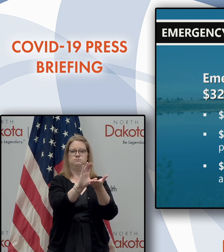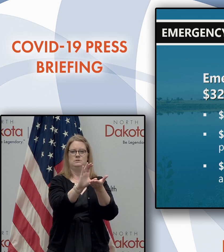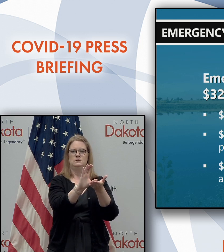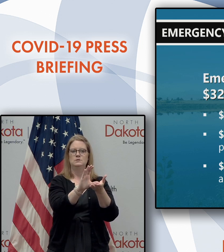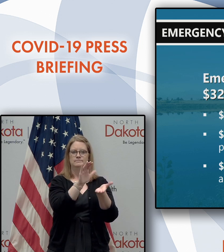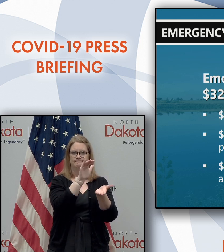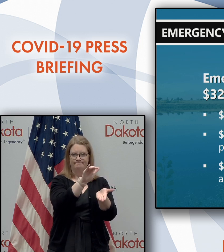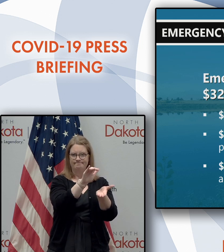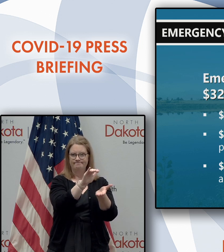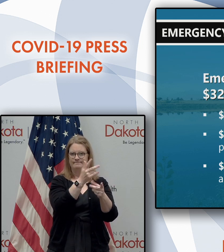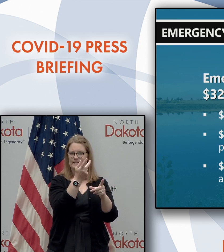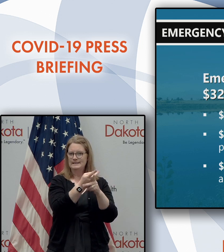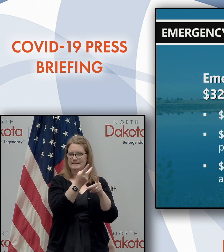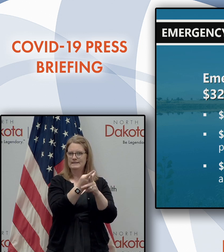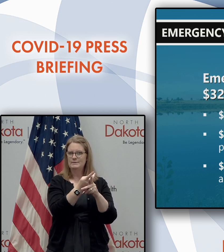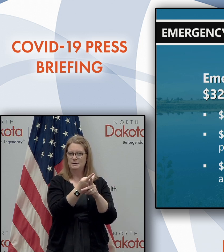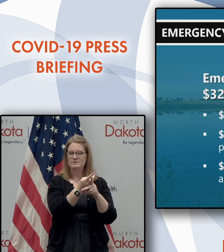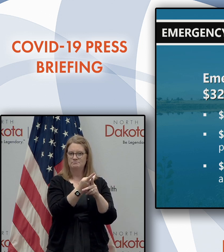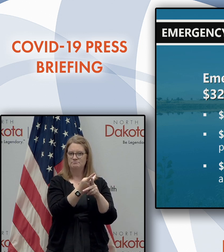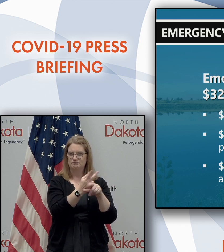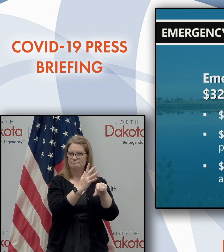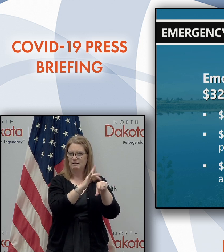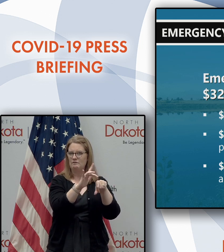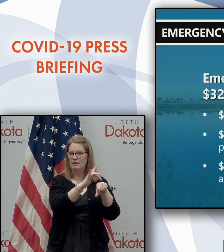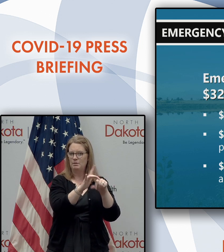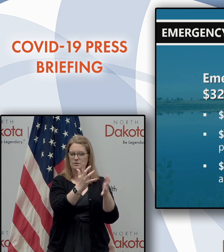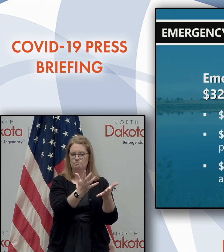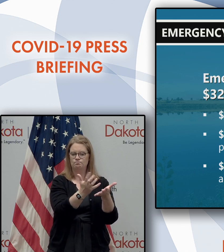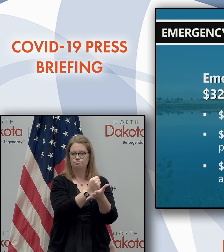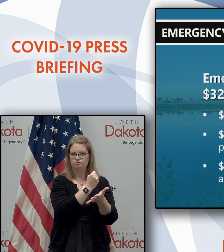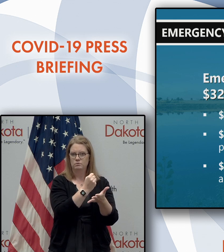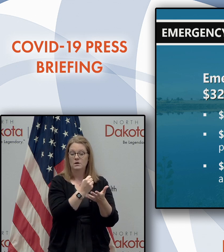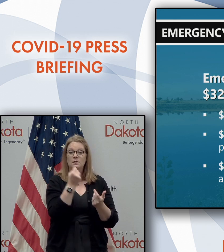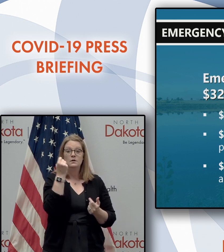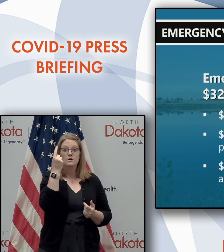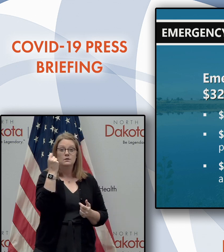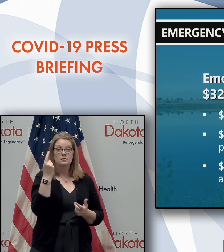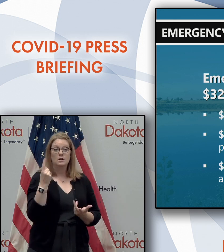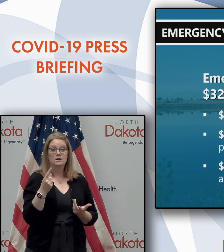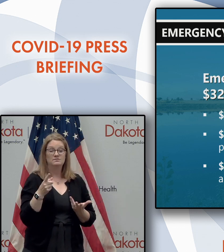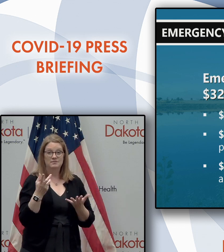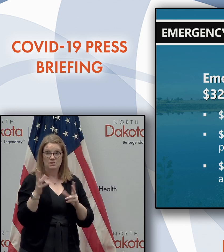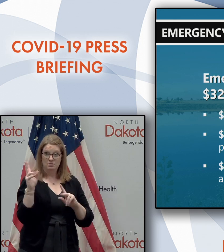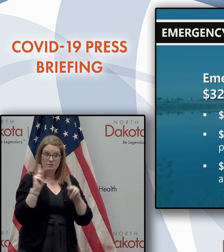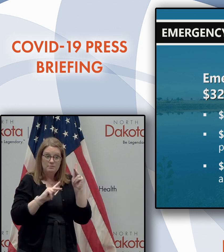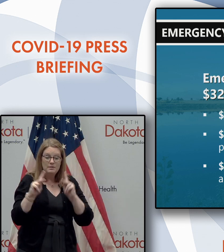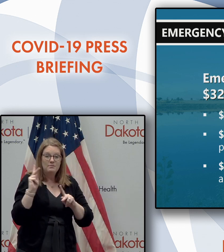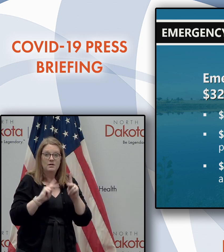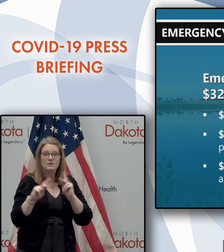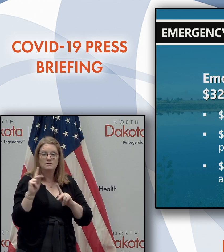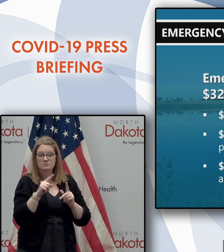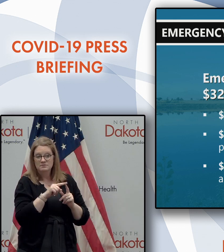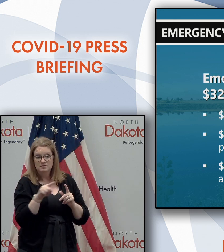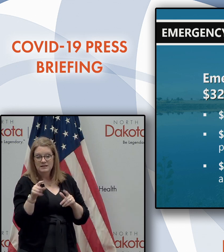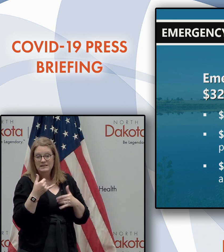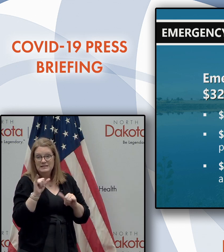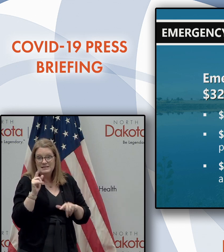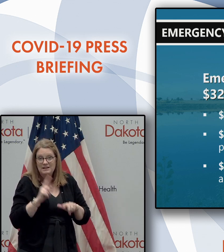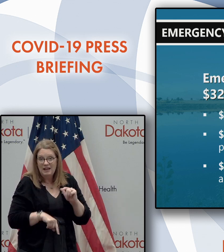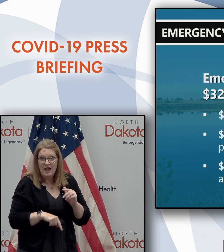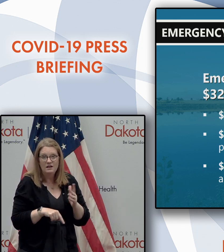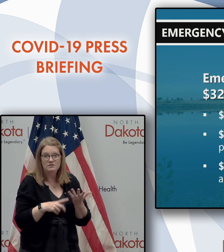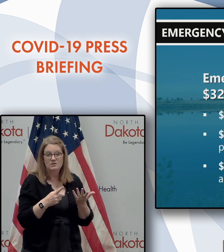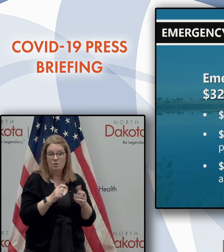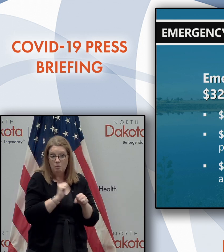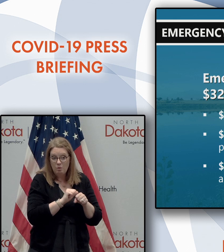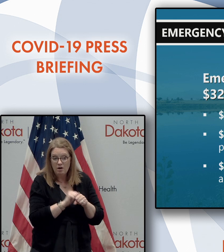liquid and keep it solvent allows us to keep paying weekly all of the what we've paid out in hundreds of millions of